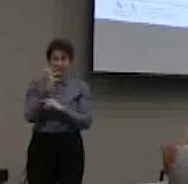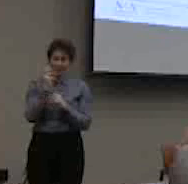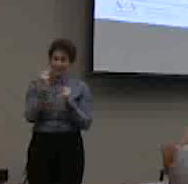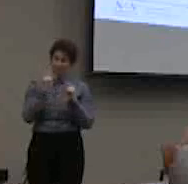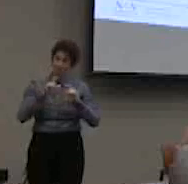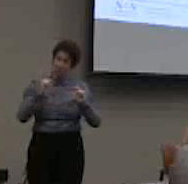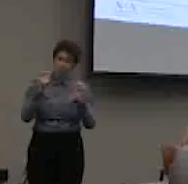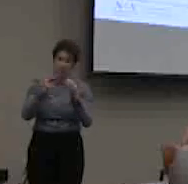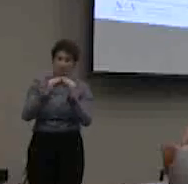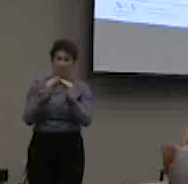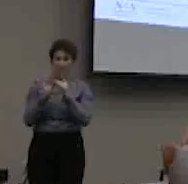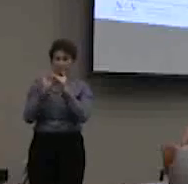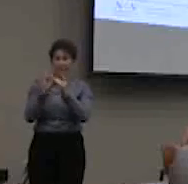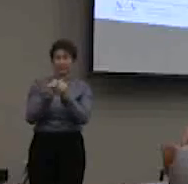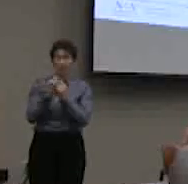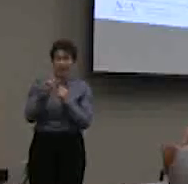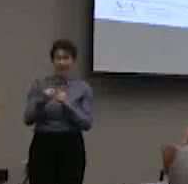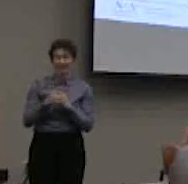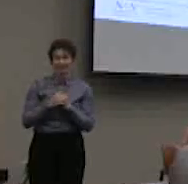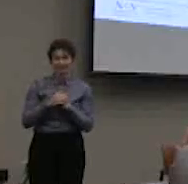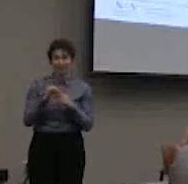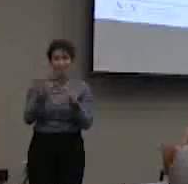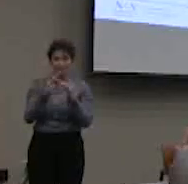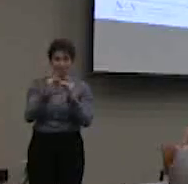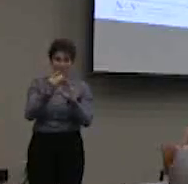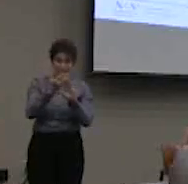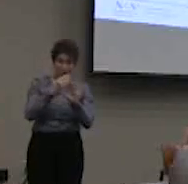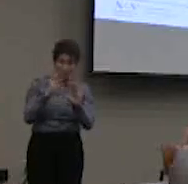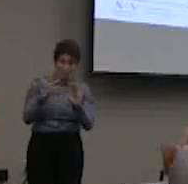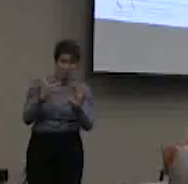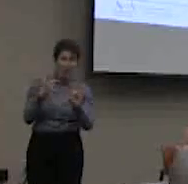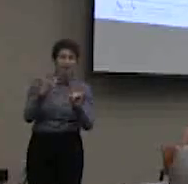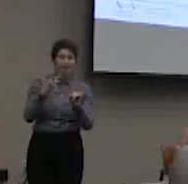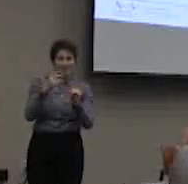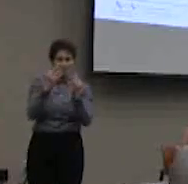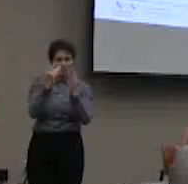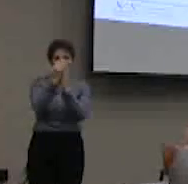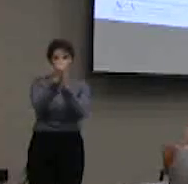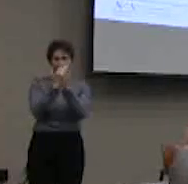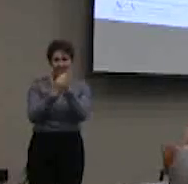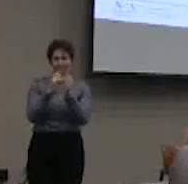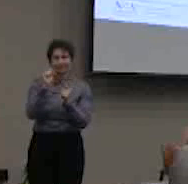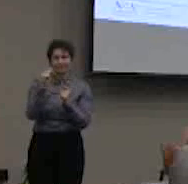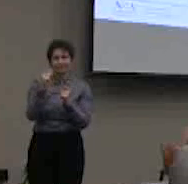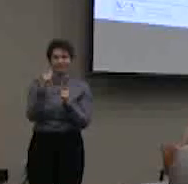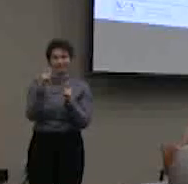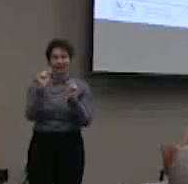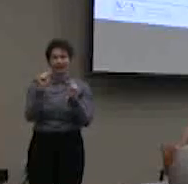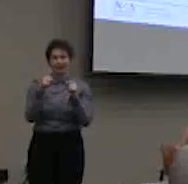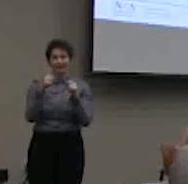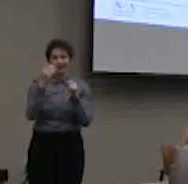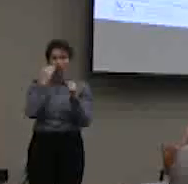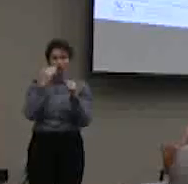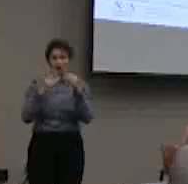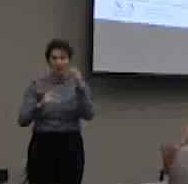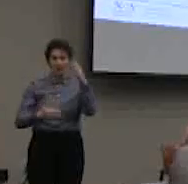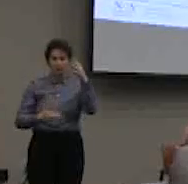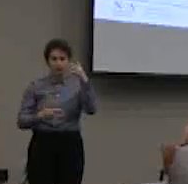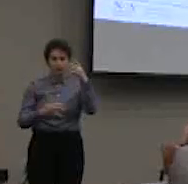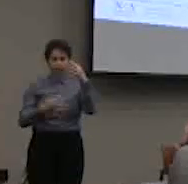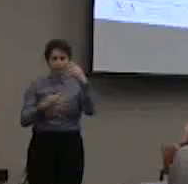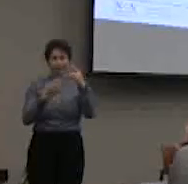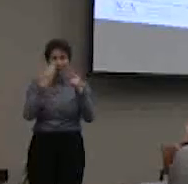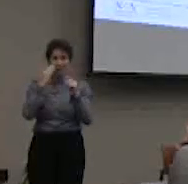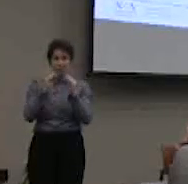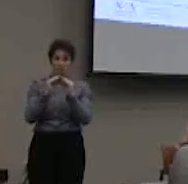Mm-hmm. And as you mentioned earlier, the waiting list, that moves around. And so as more people receive services, more